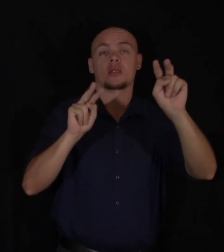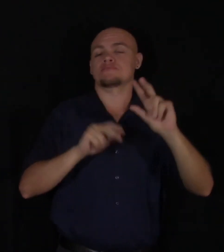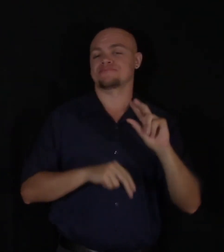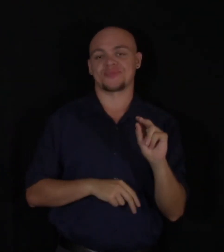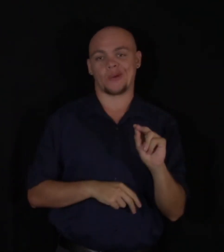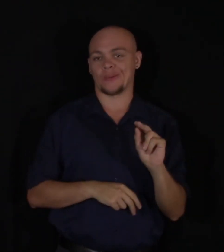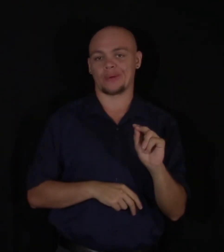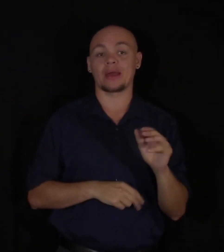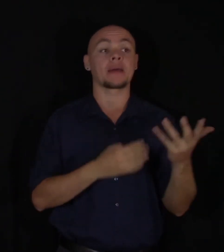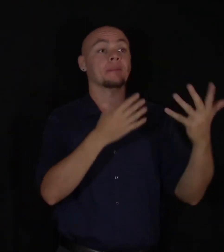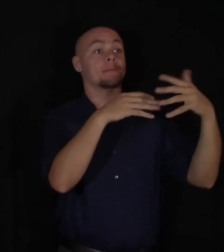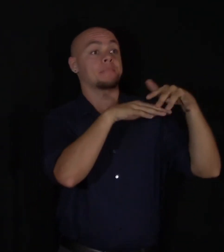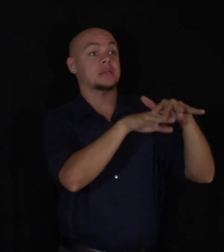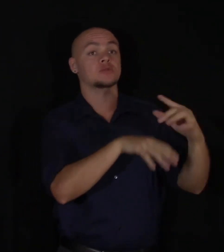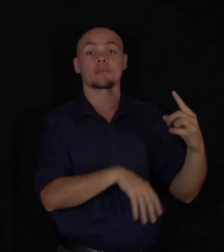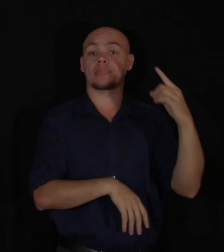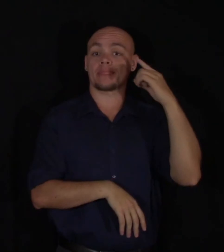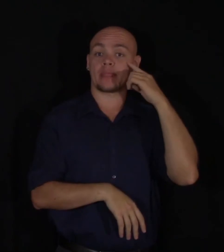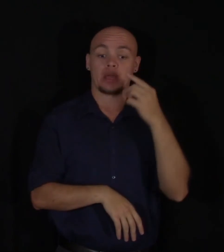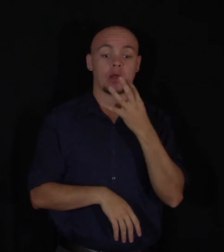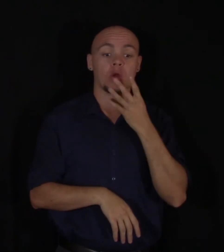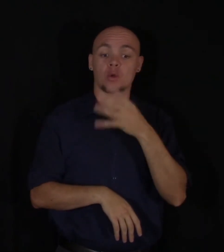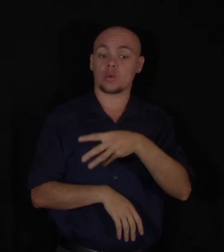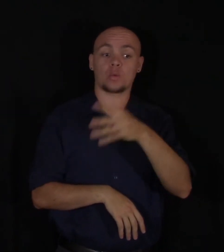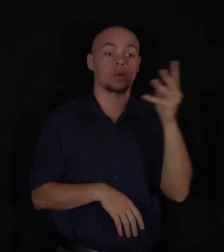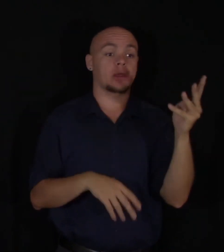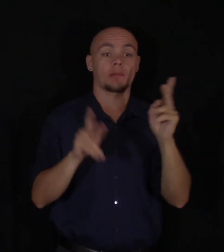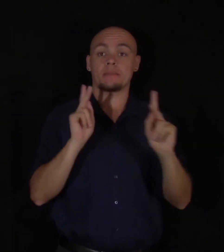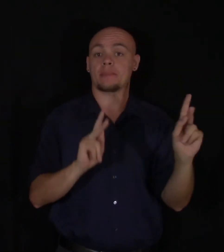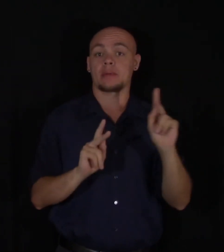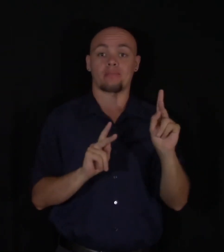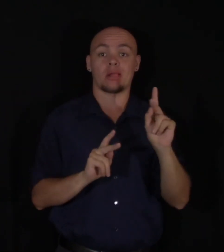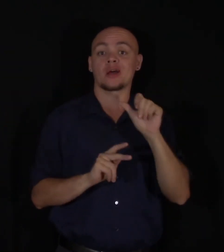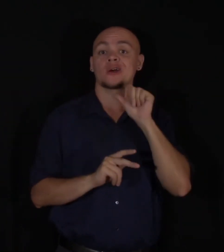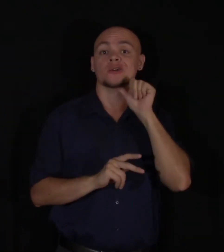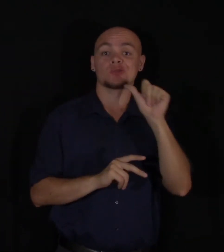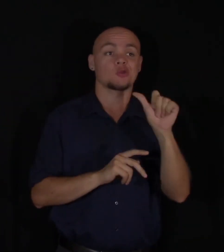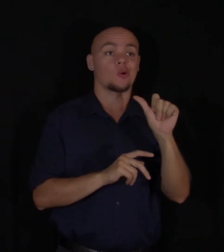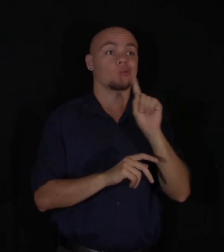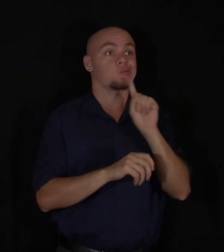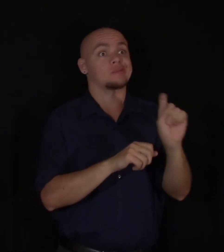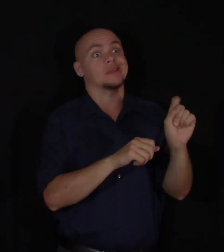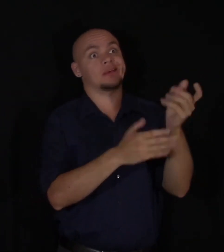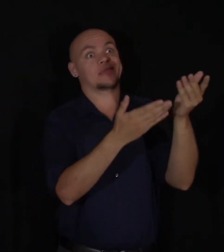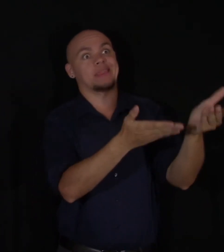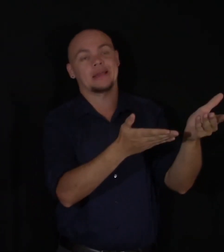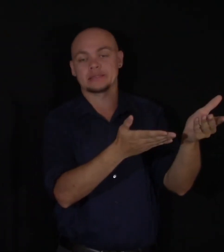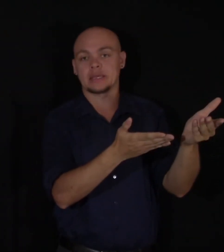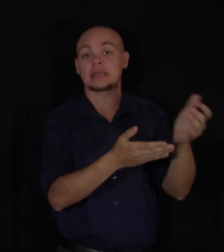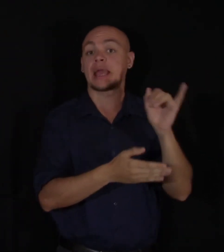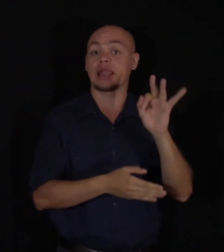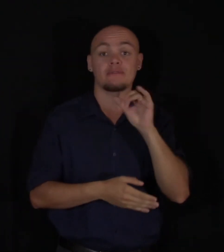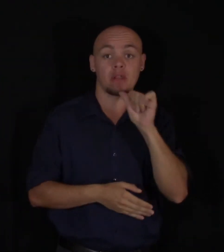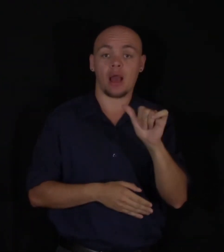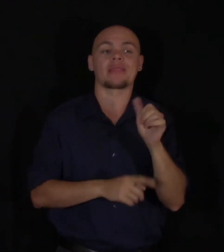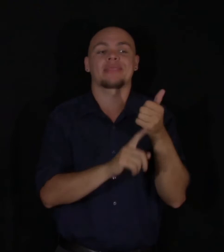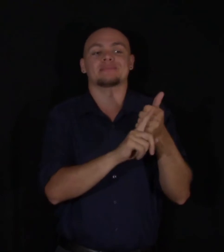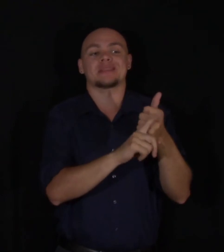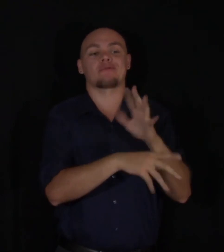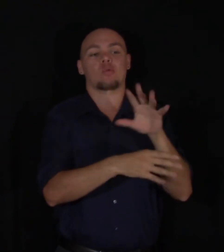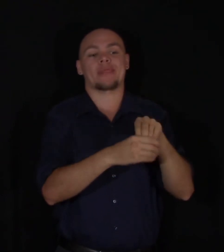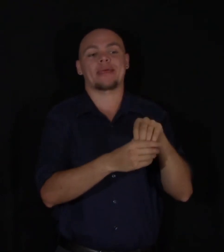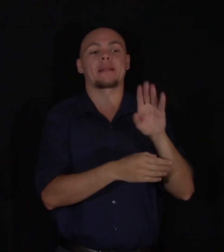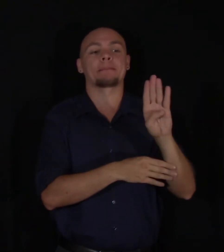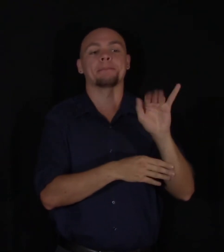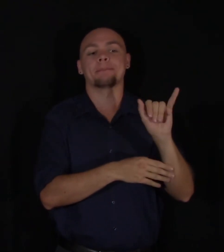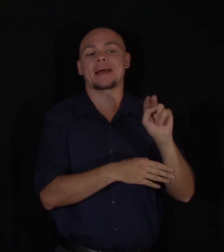entertainment will have you believe queer folks don't exist, and if they do, we fall into certain binaries. When you don't see yourself in the